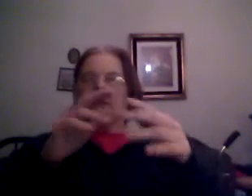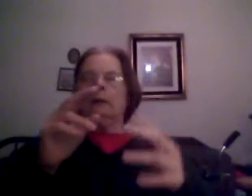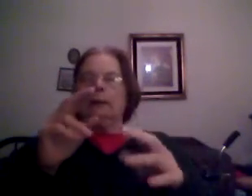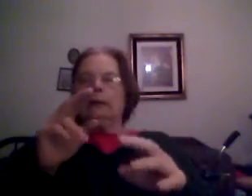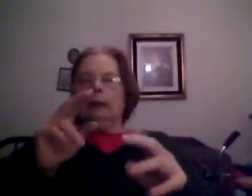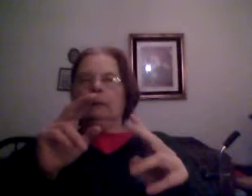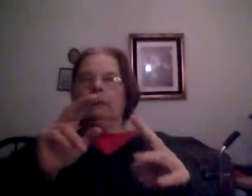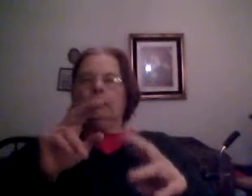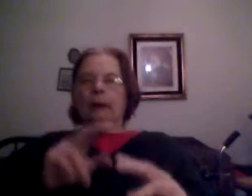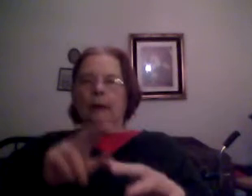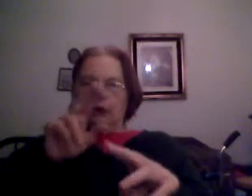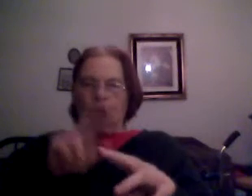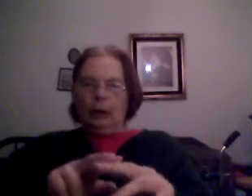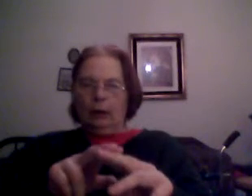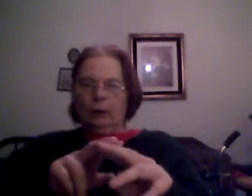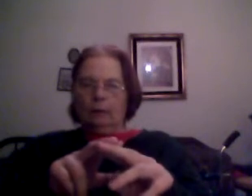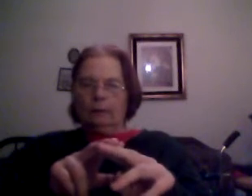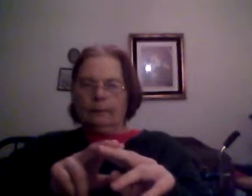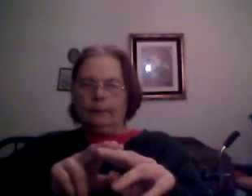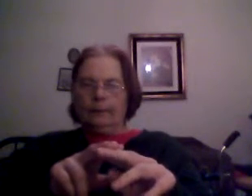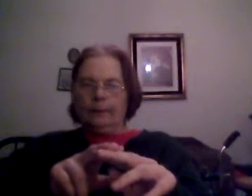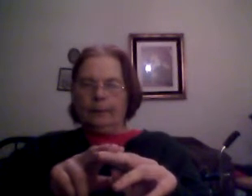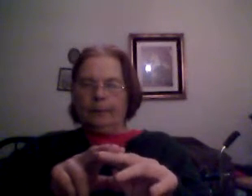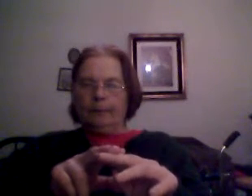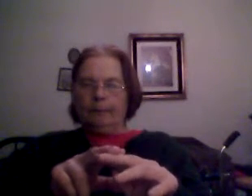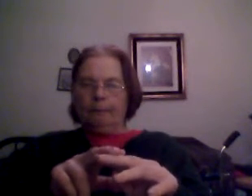Now let's see, let's try that. A chair